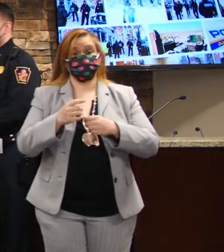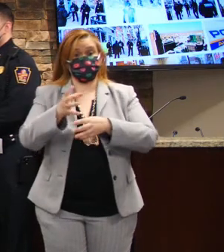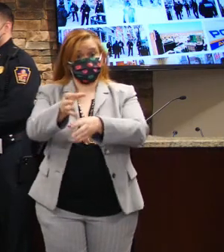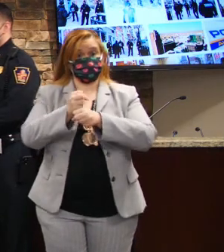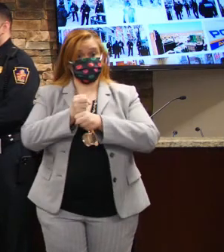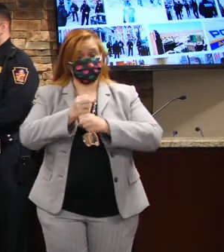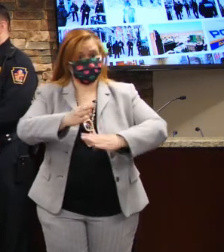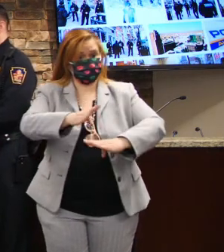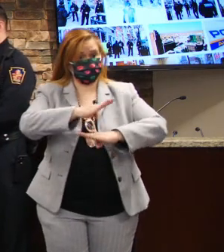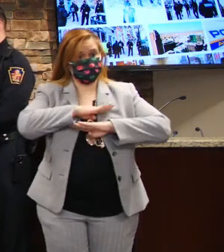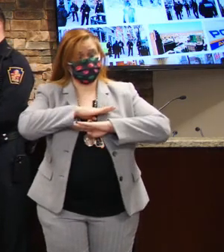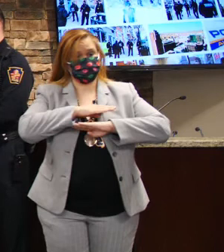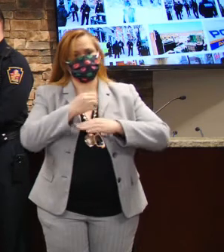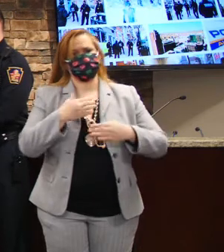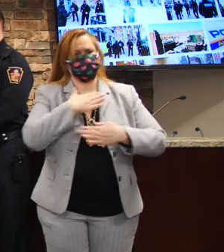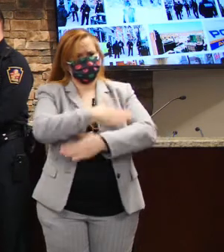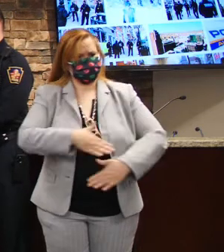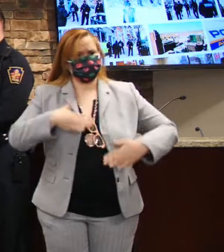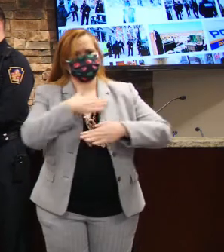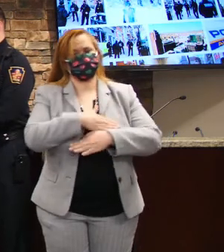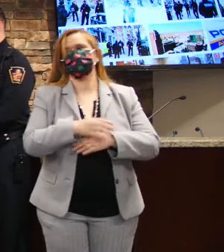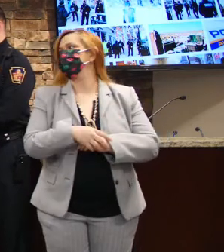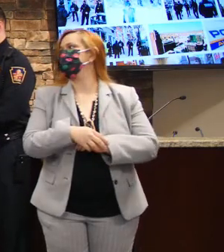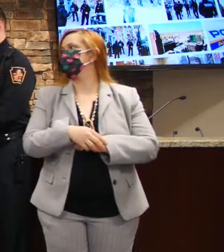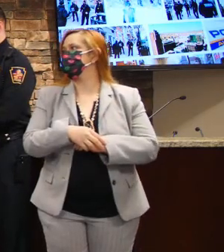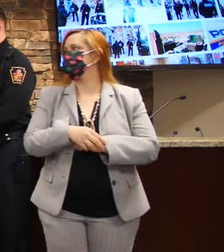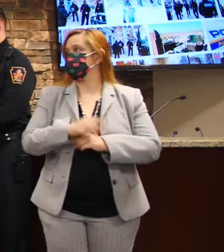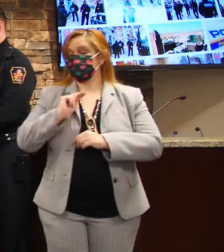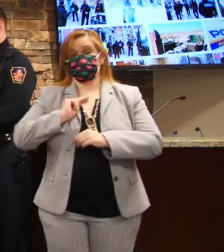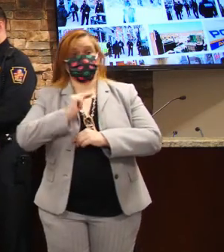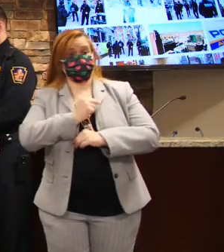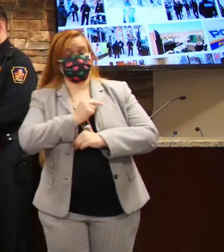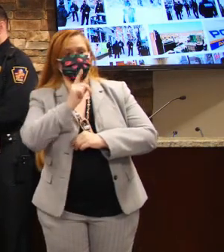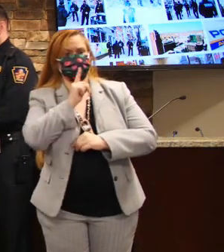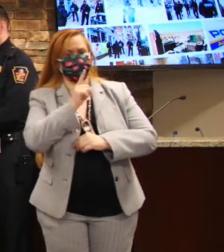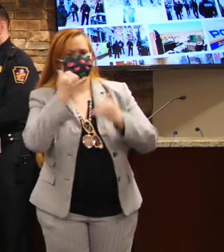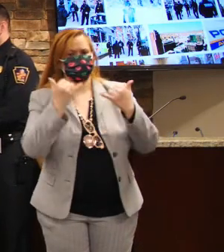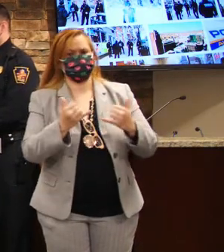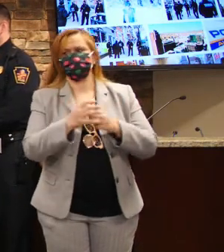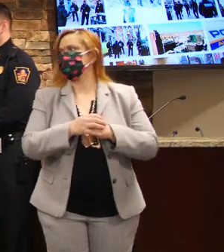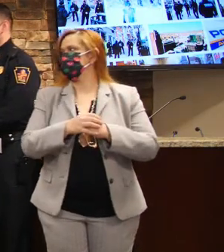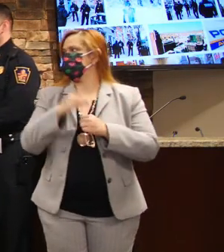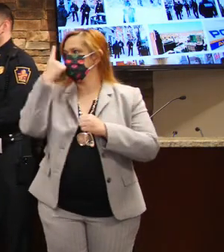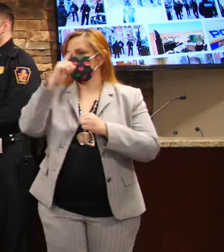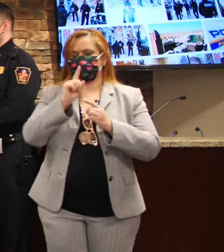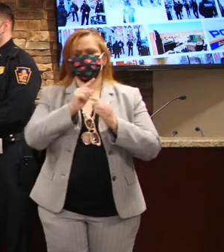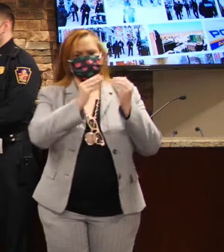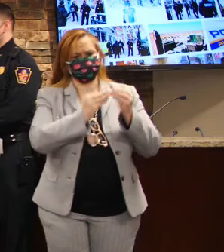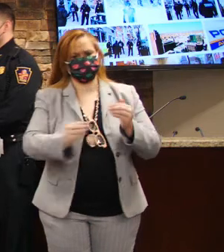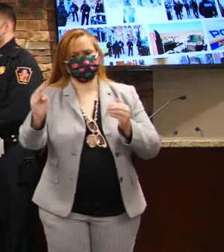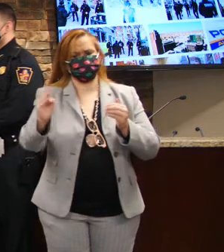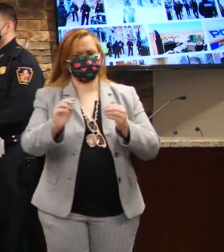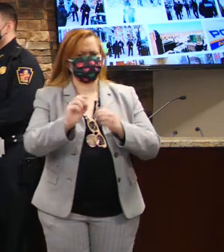Academy speak to you directly. I would like to introduce you to Brenda Fernandez, who many of you may know as Luna.